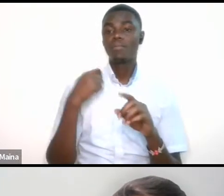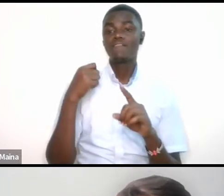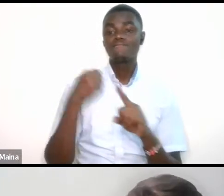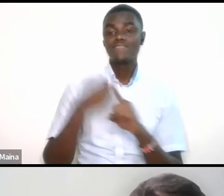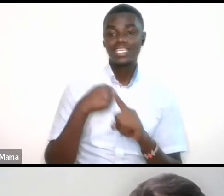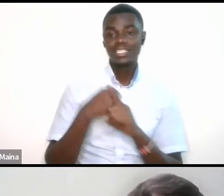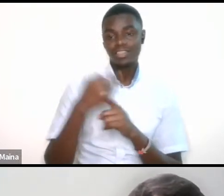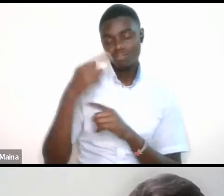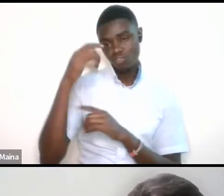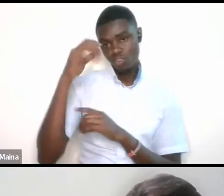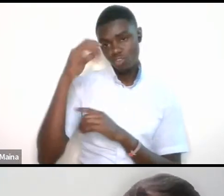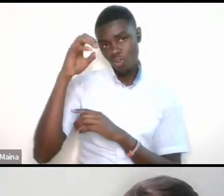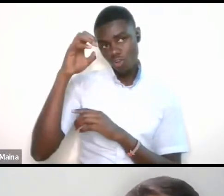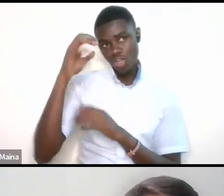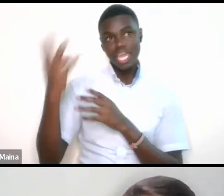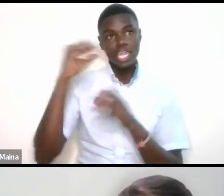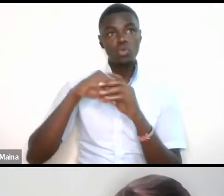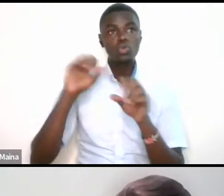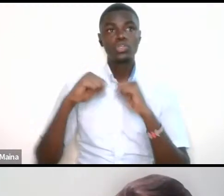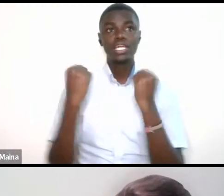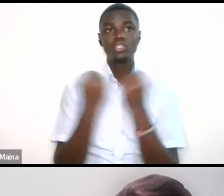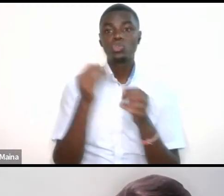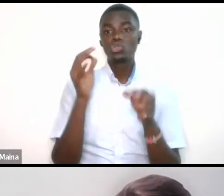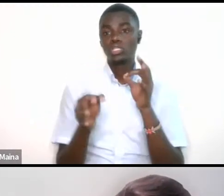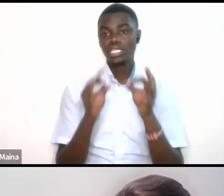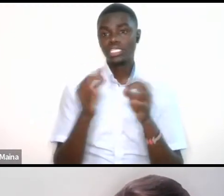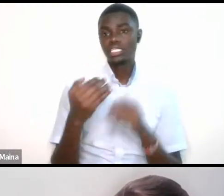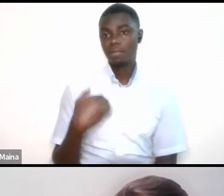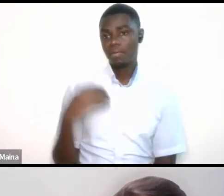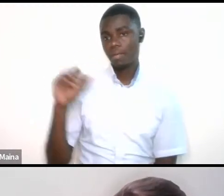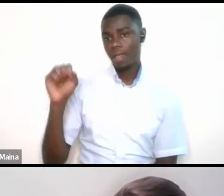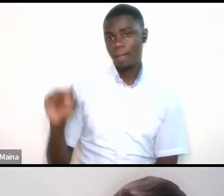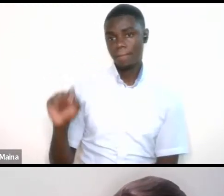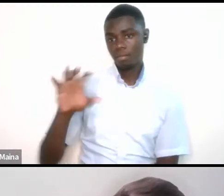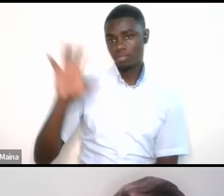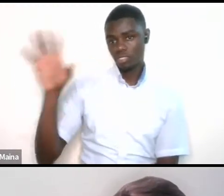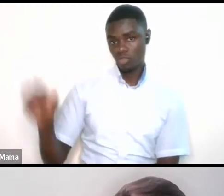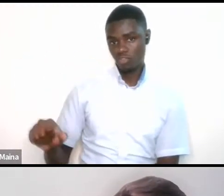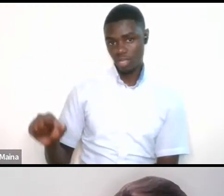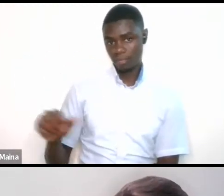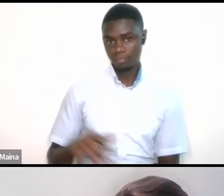And I am a South African. In